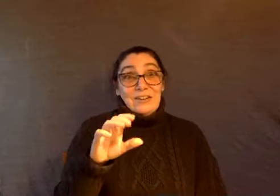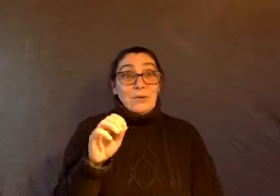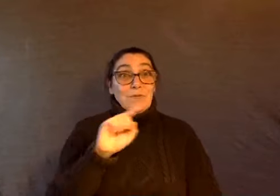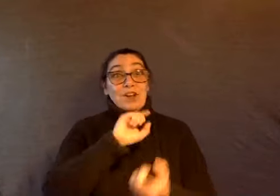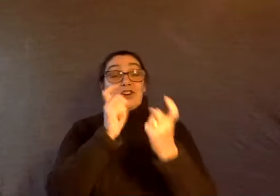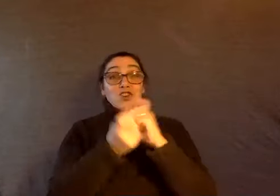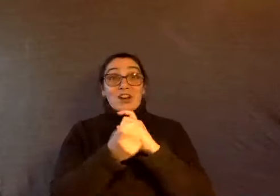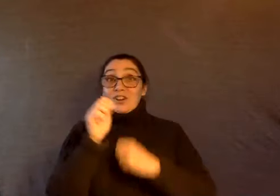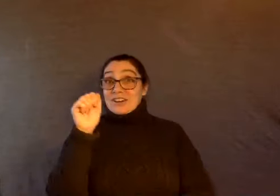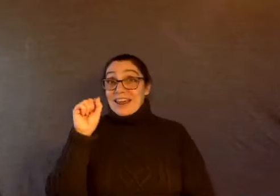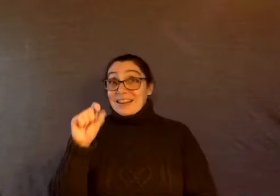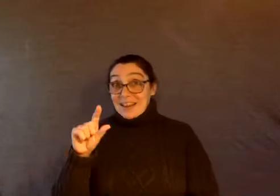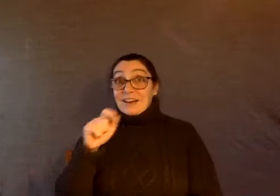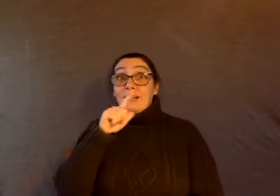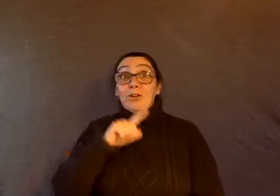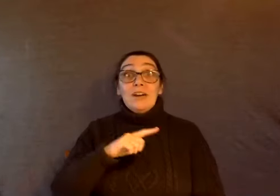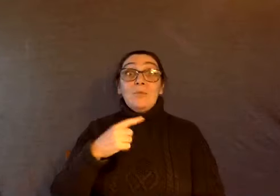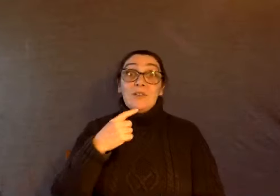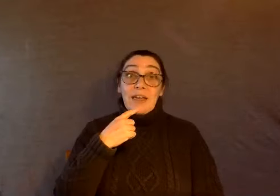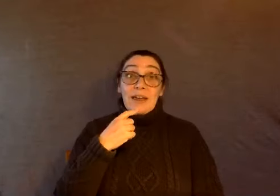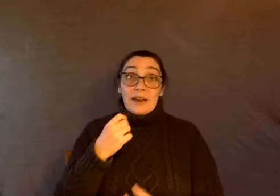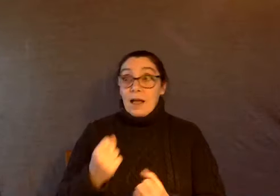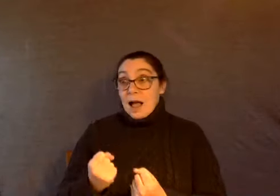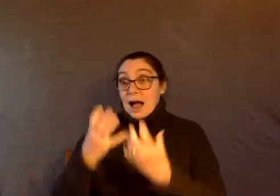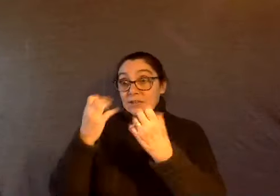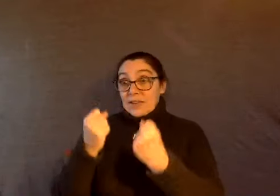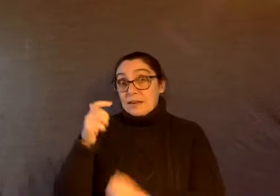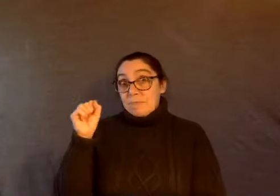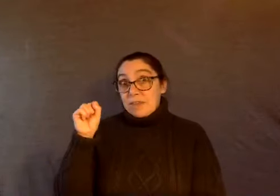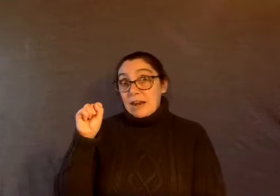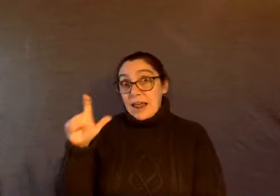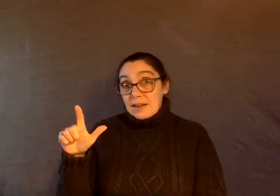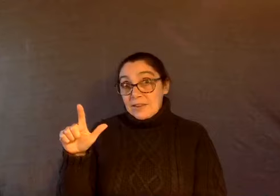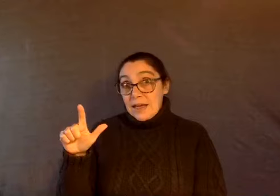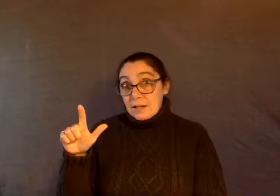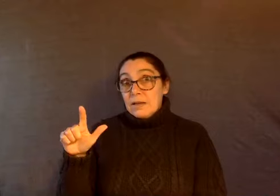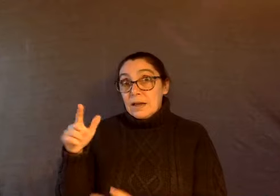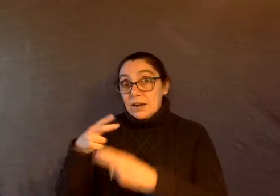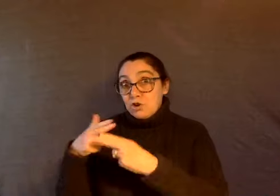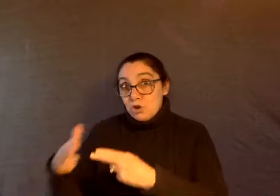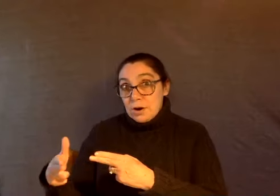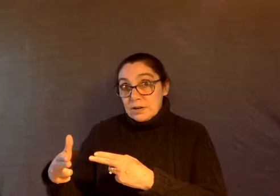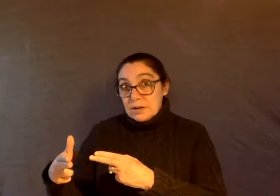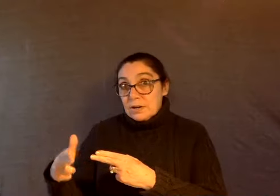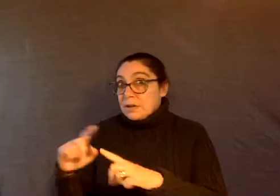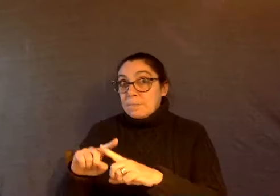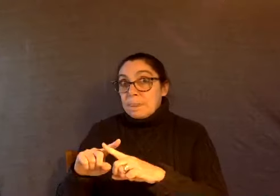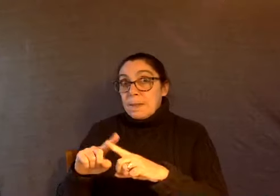So if you're going to change it to ASL, like Laureen was saying, I signed something in ASL and it's short,